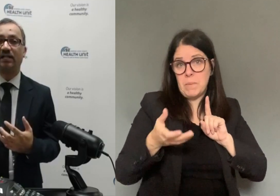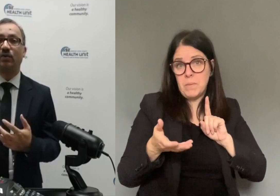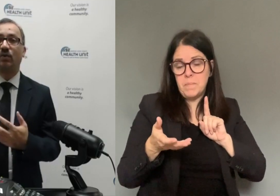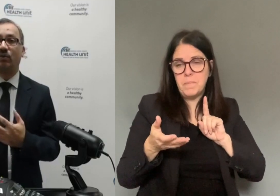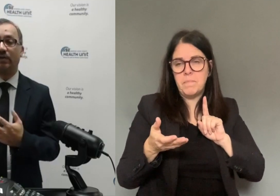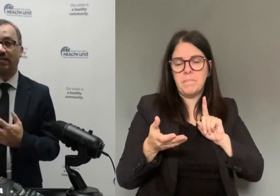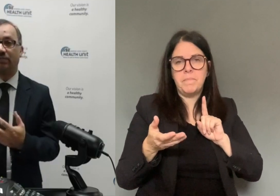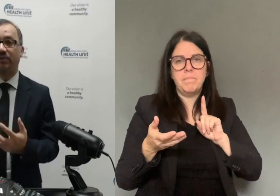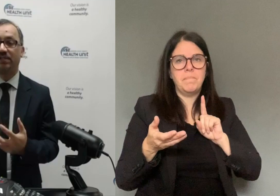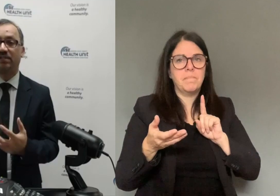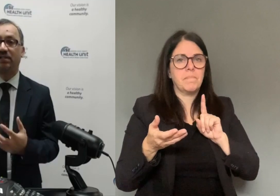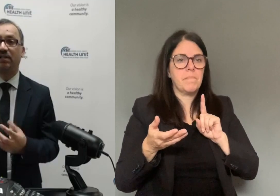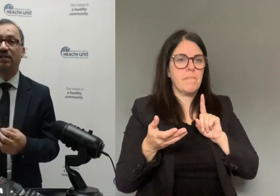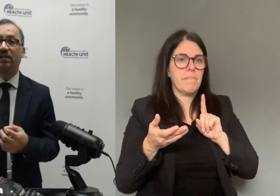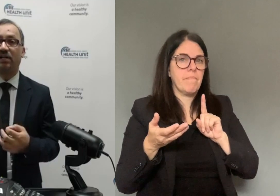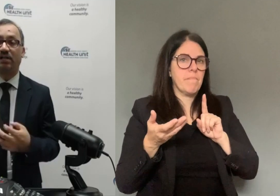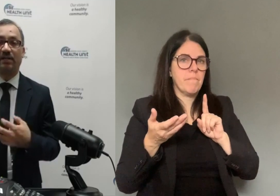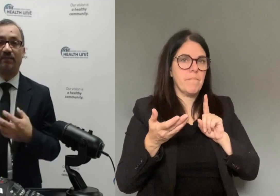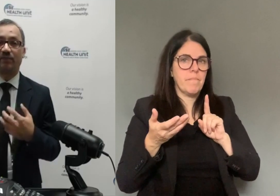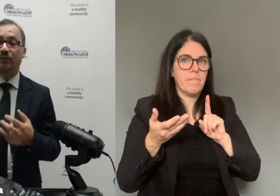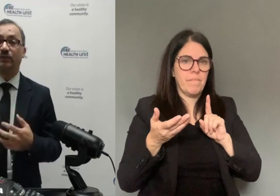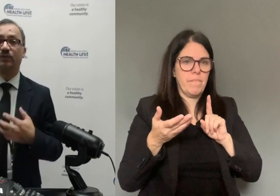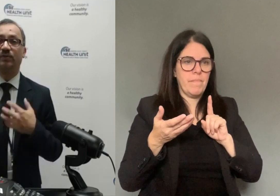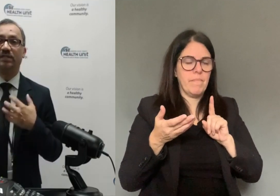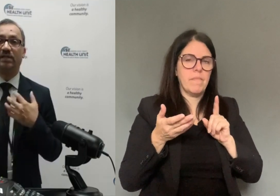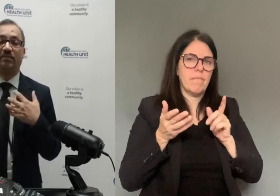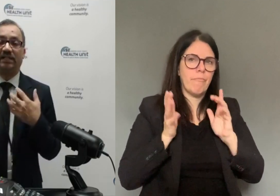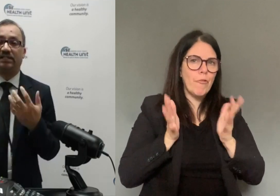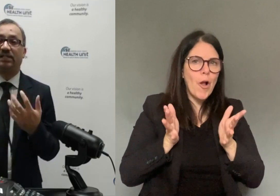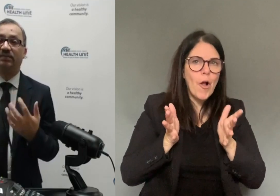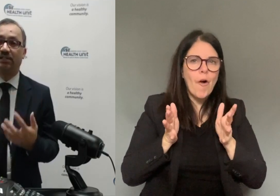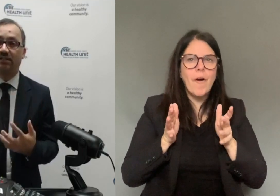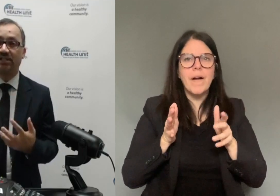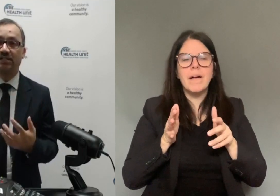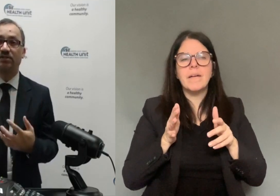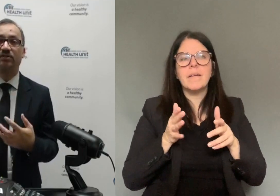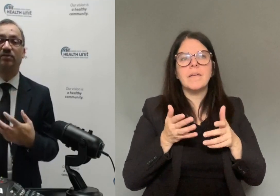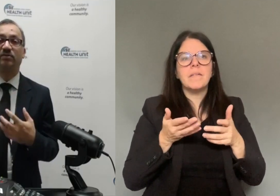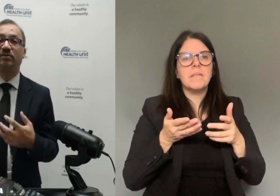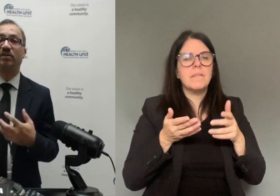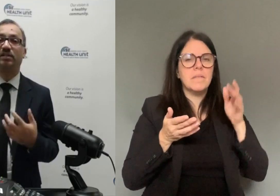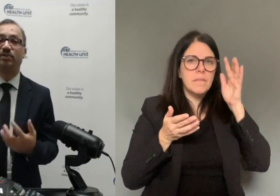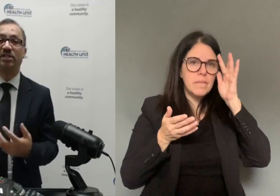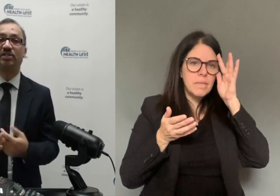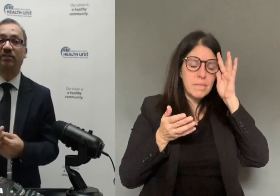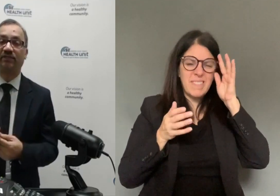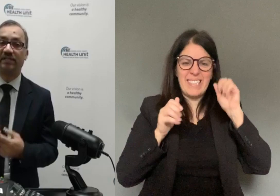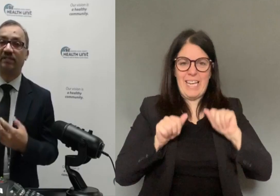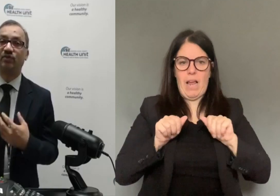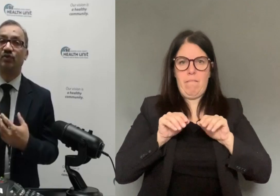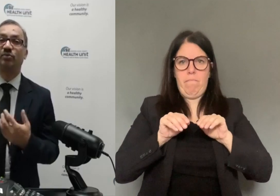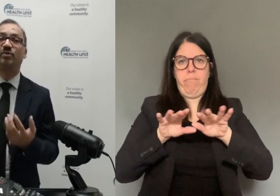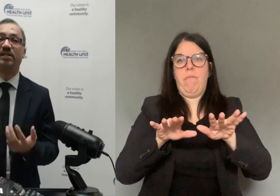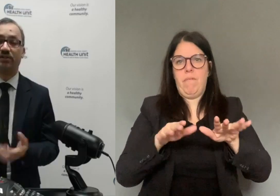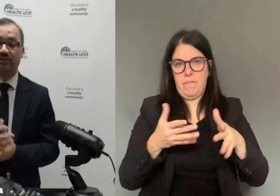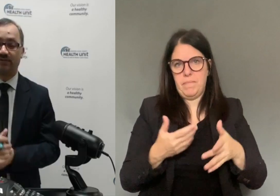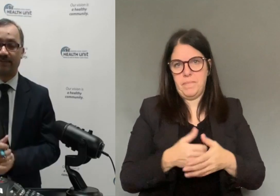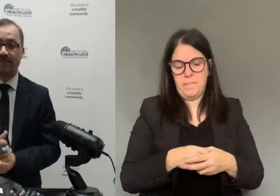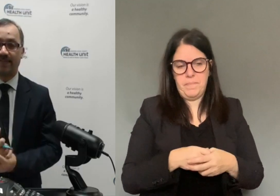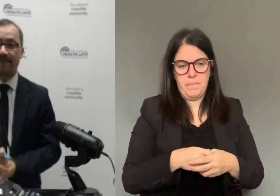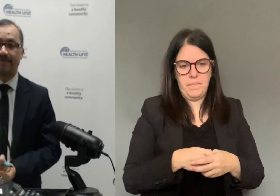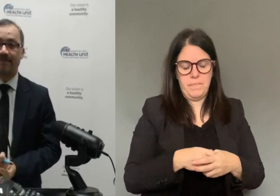contact with that person by the time that they're talking to you, or the potential for them to spread it